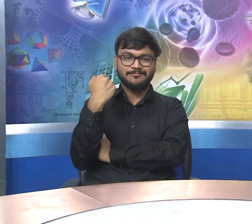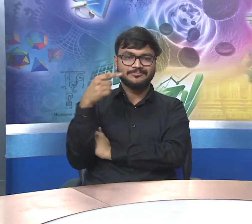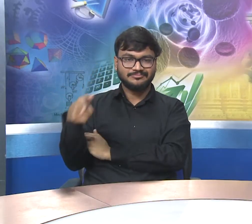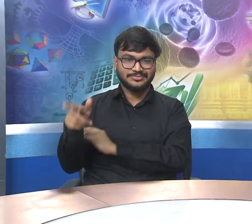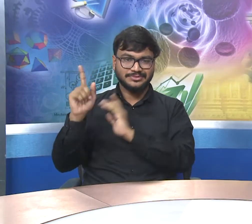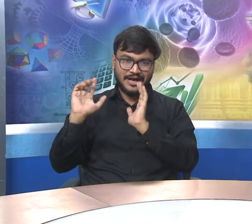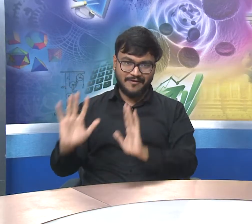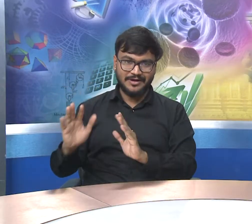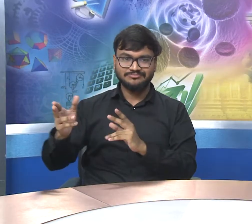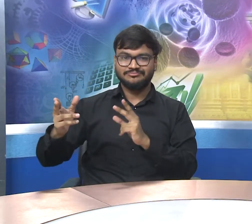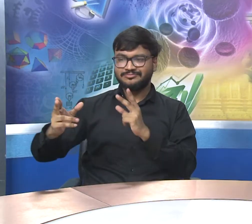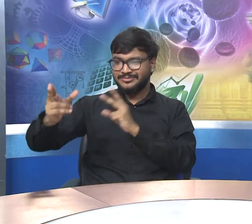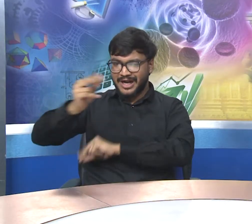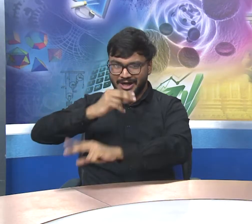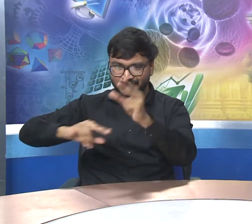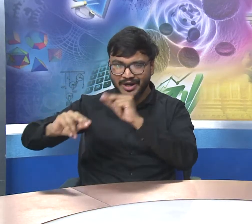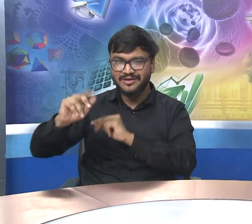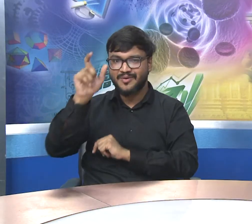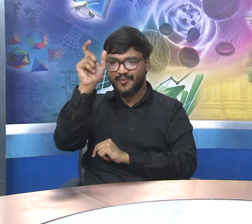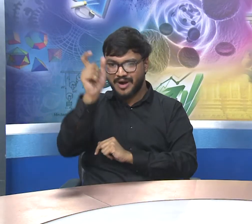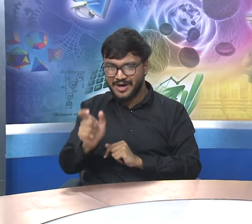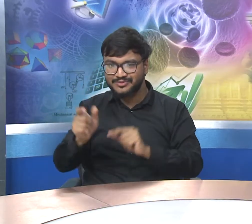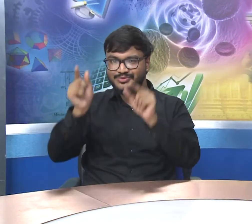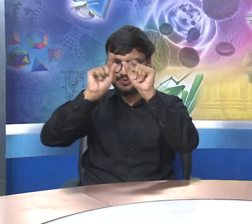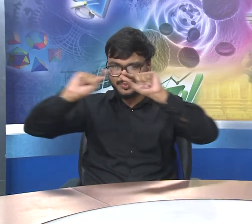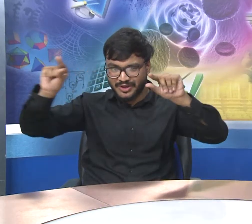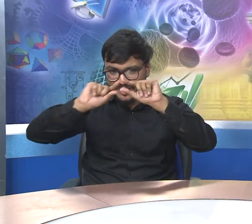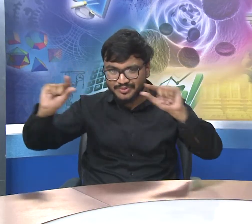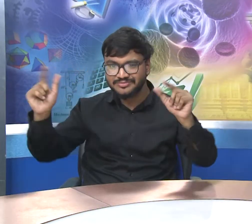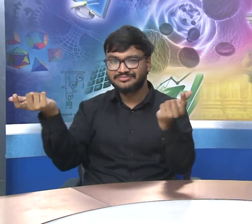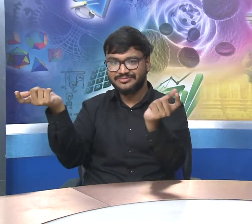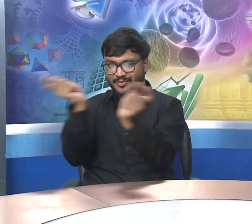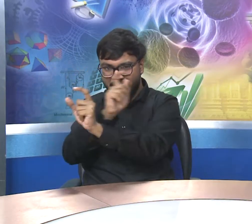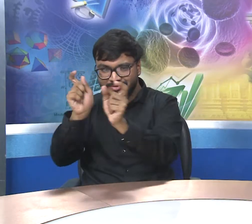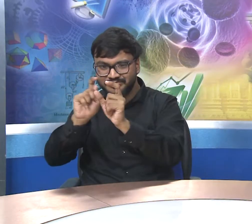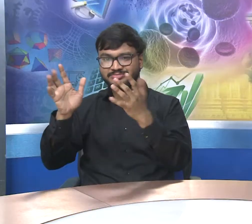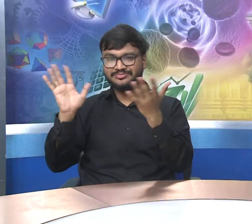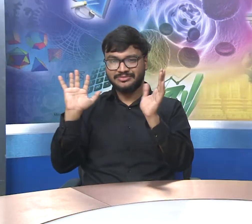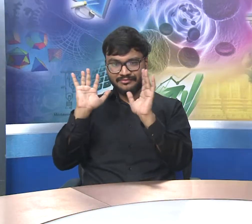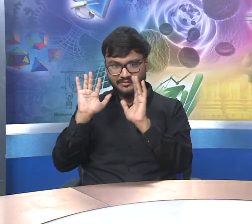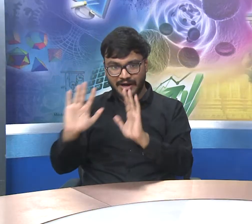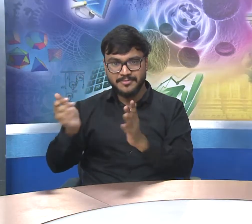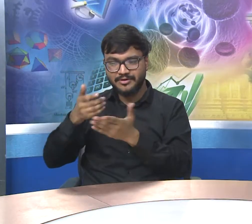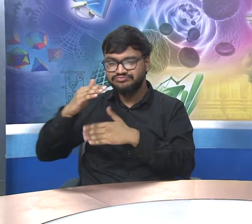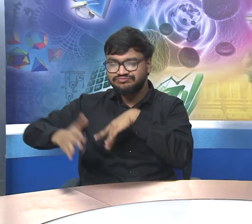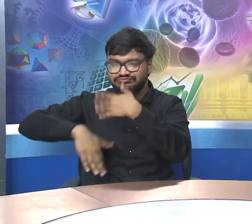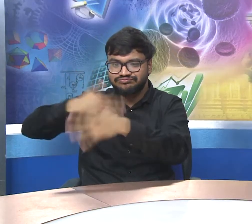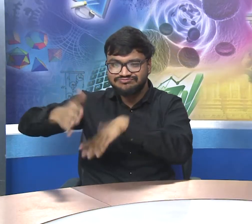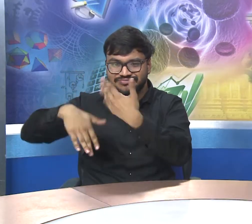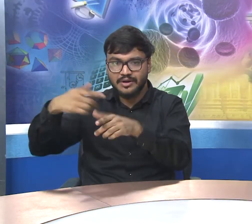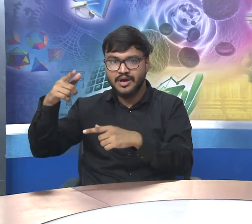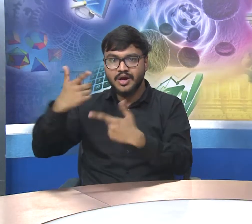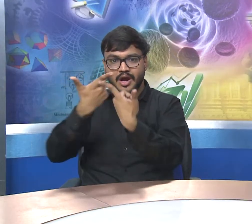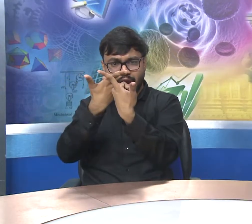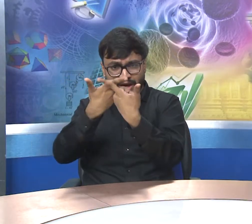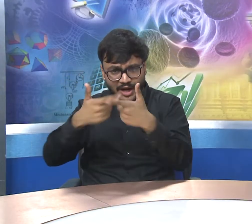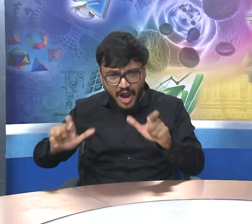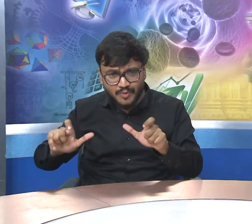new linguistic practices and habits to use the standard. Without the language community,